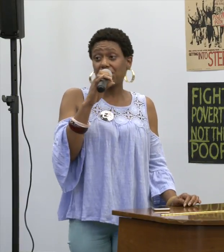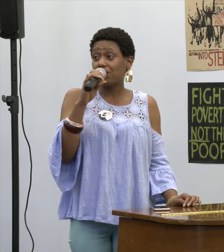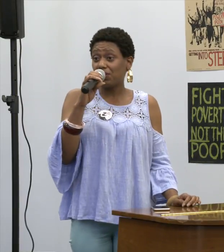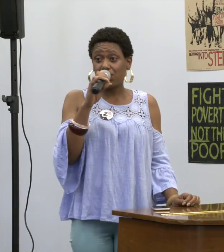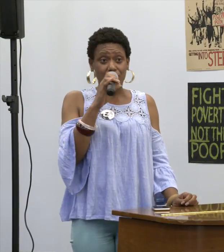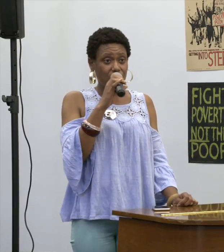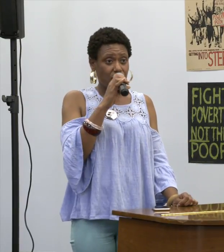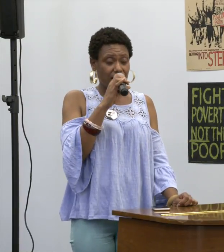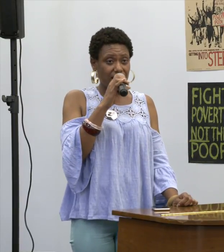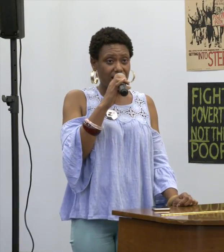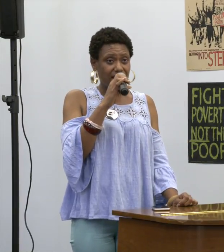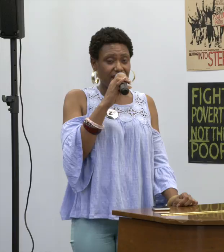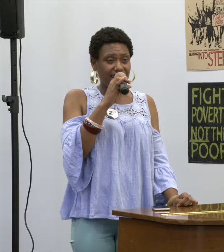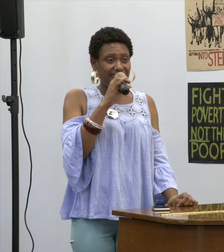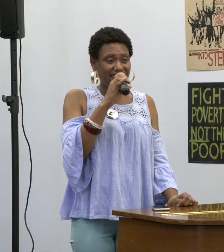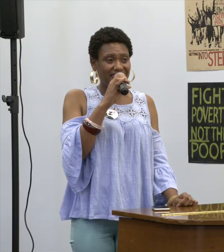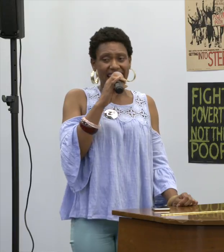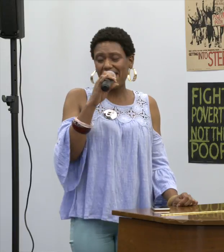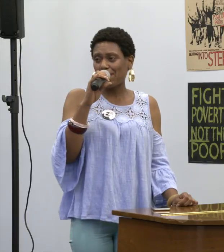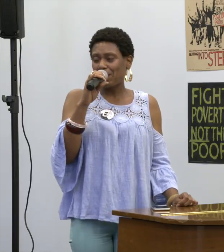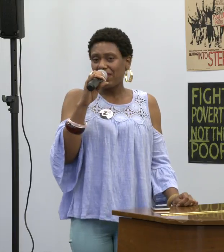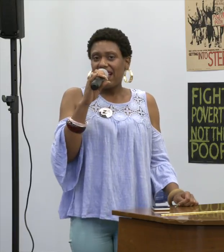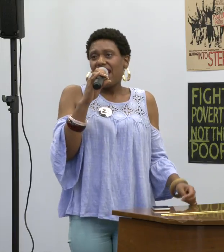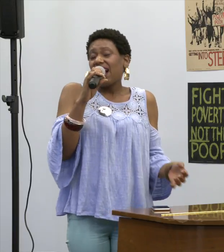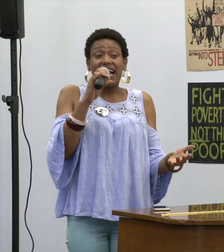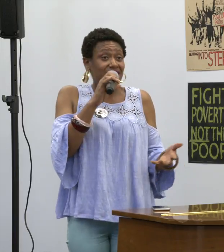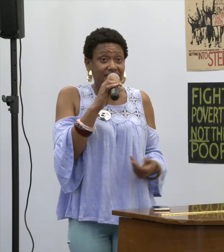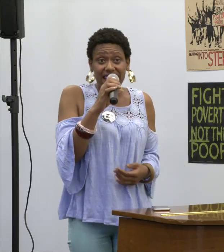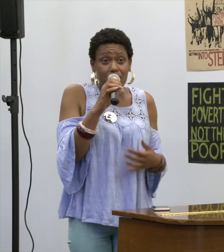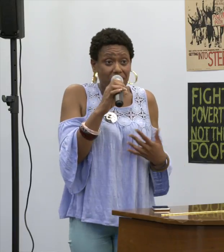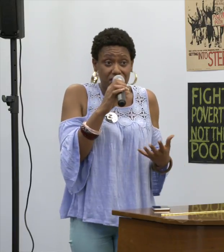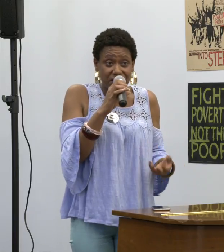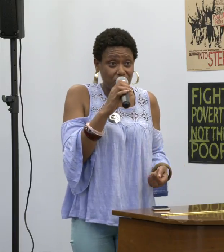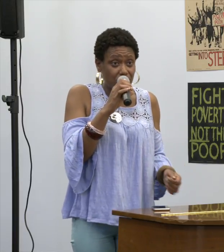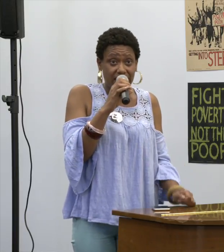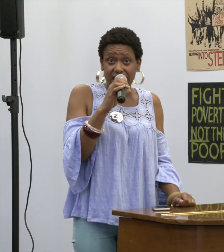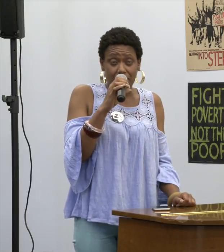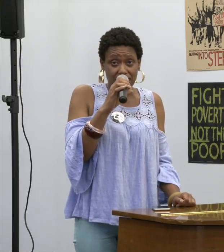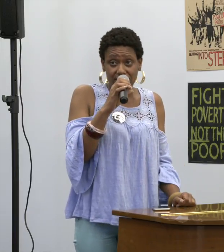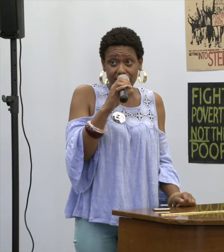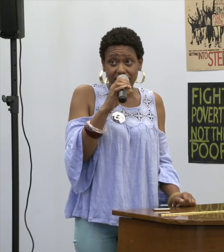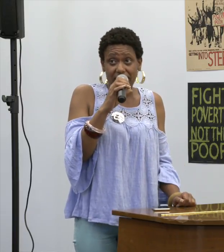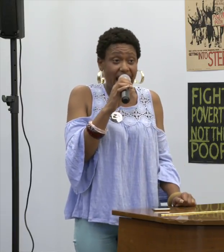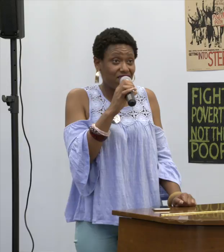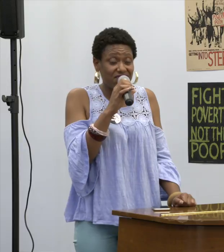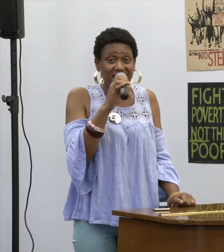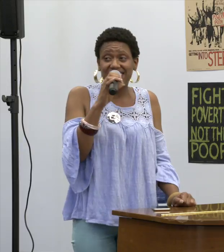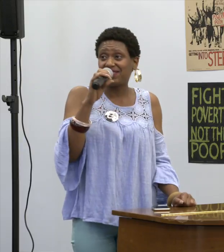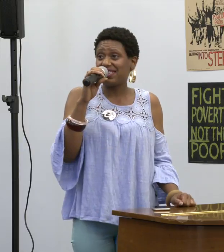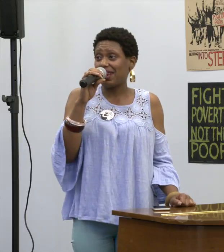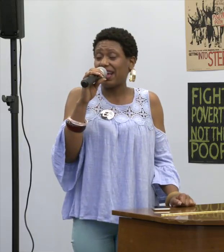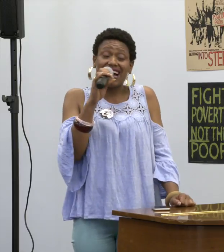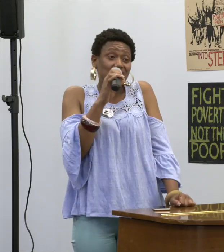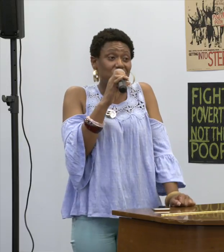don't remember. It looked beautiful before. Okay? A lot of things happened. I was here doing Reaganomics. I actually didn't